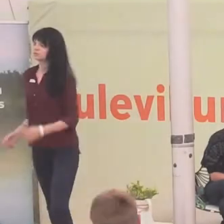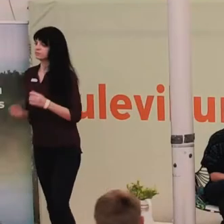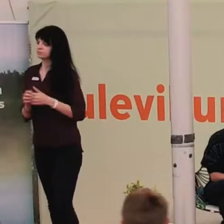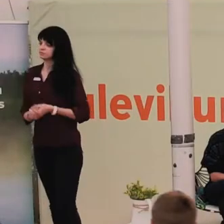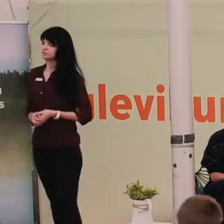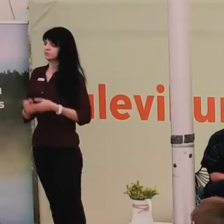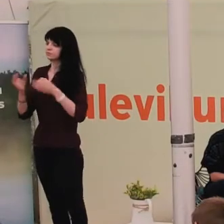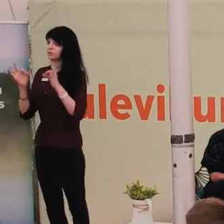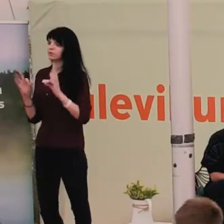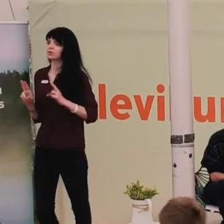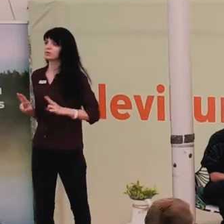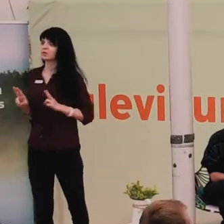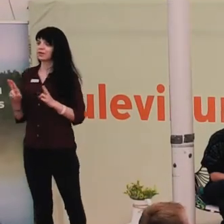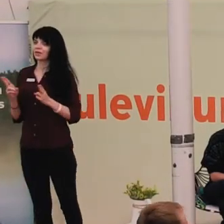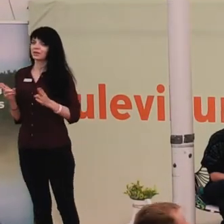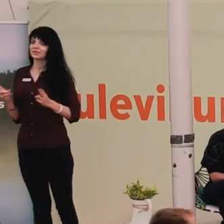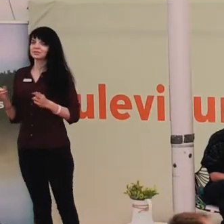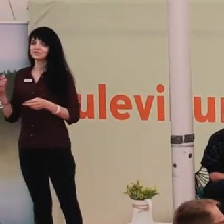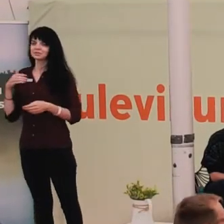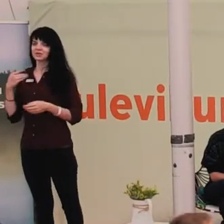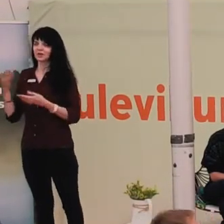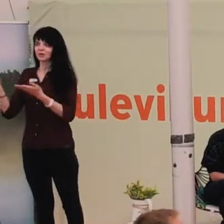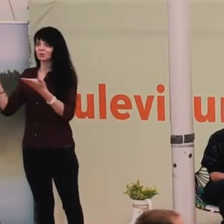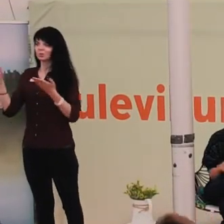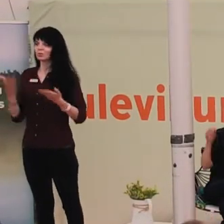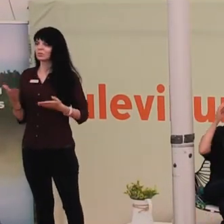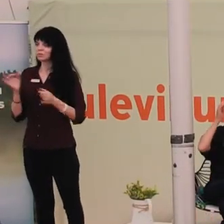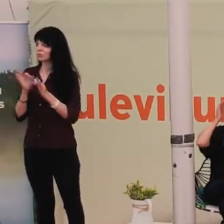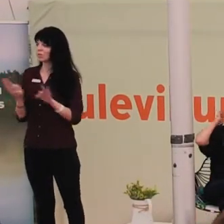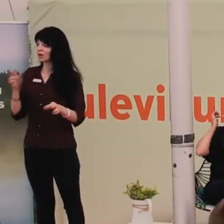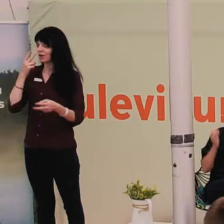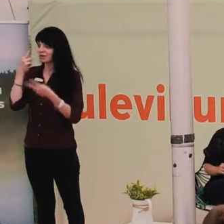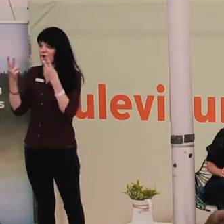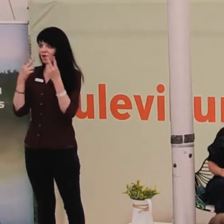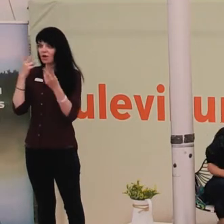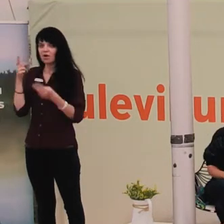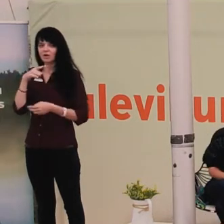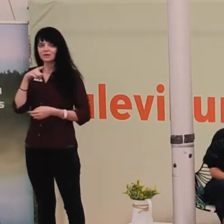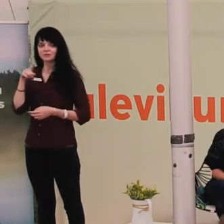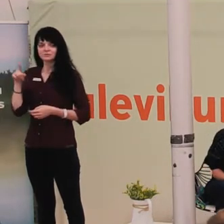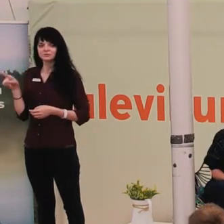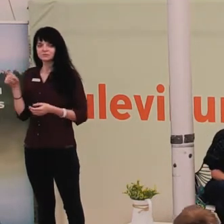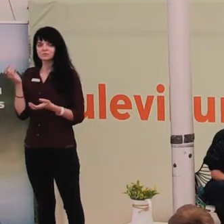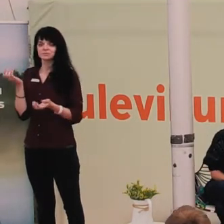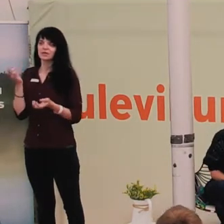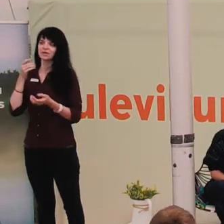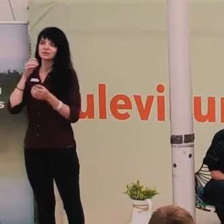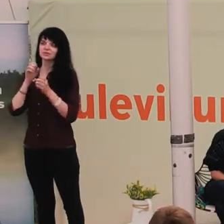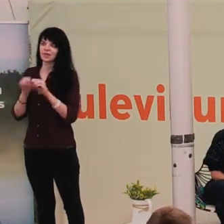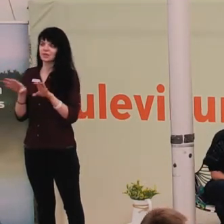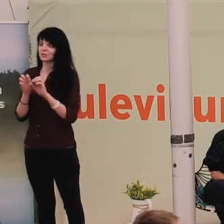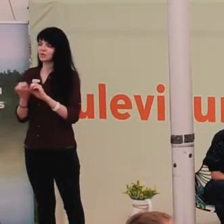Okay, good afternoon everyone. I'm happy to see all of you here to talk about economic